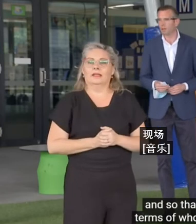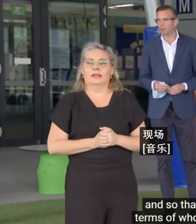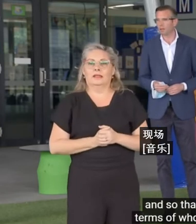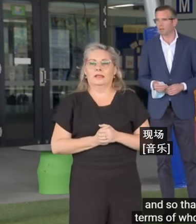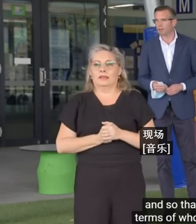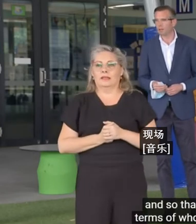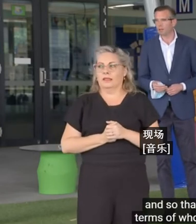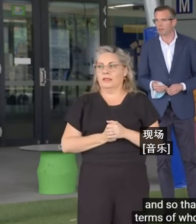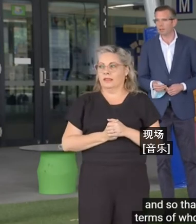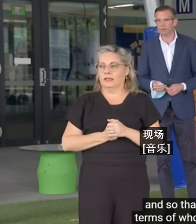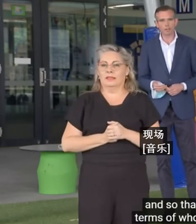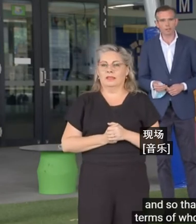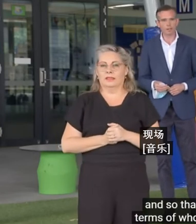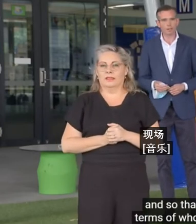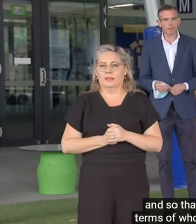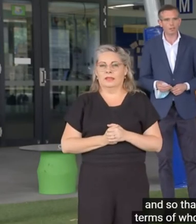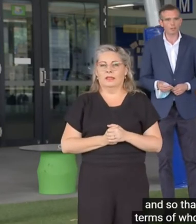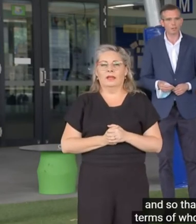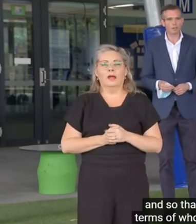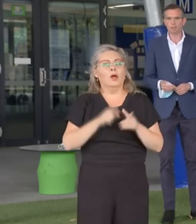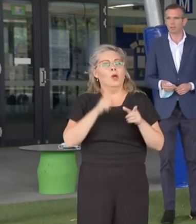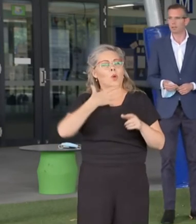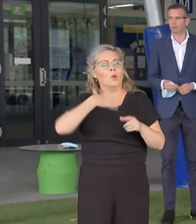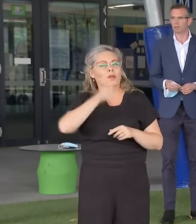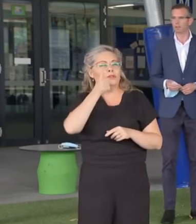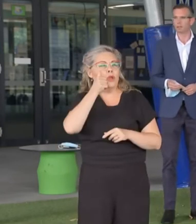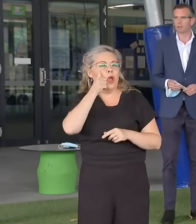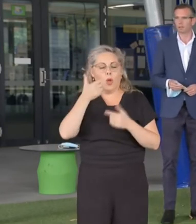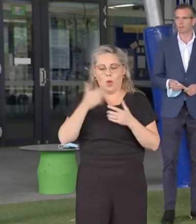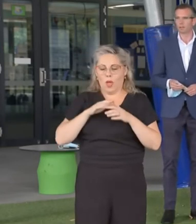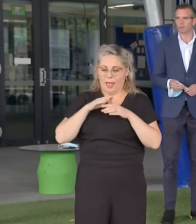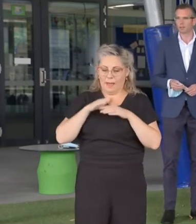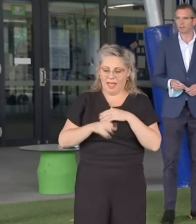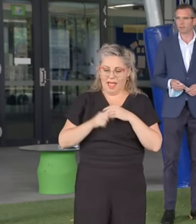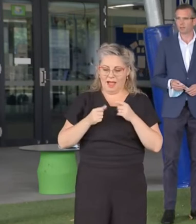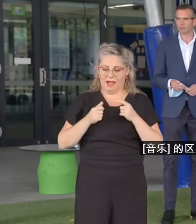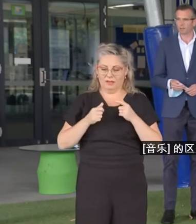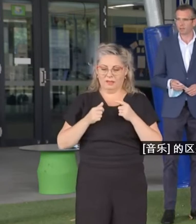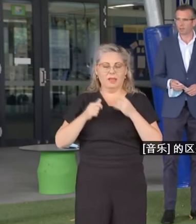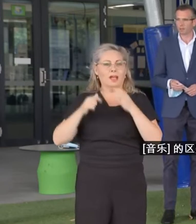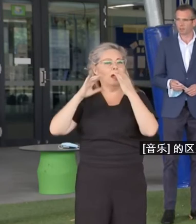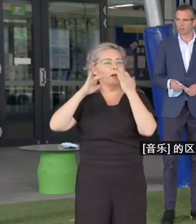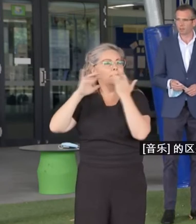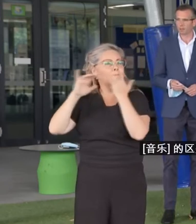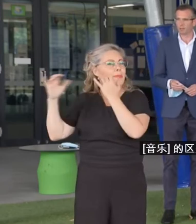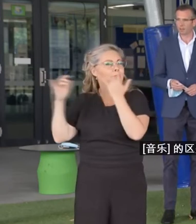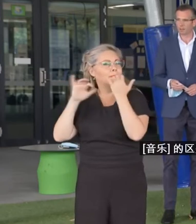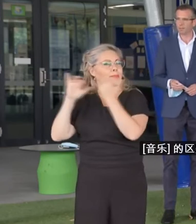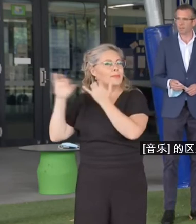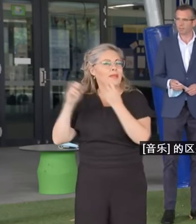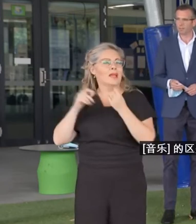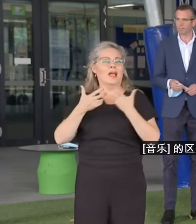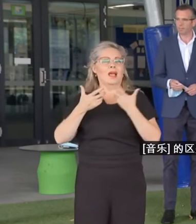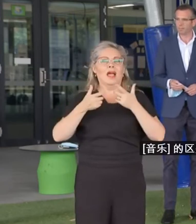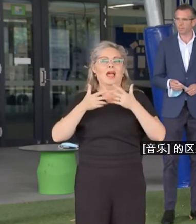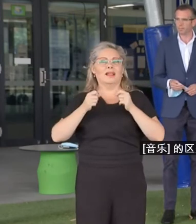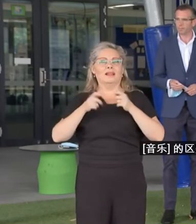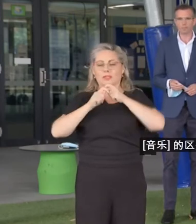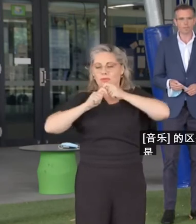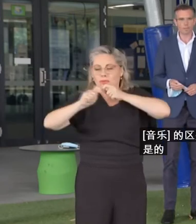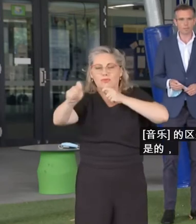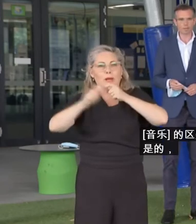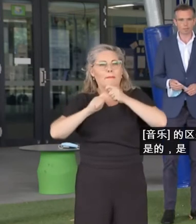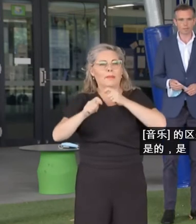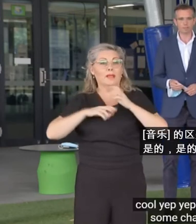Sorry? Wind instruments? Oh, yep. Will music teachers who teach flute, that kind of thing, be able to teach that